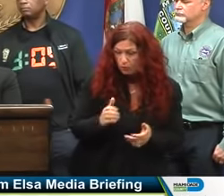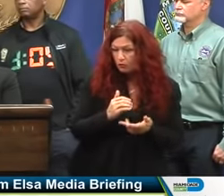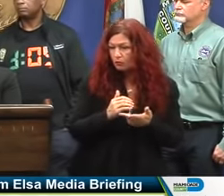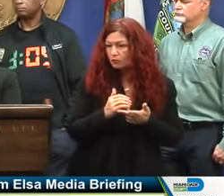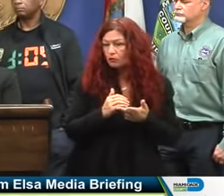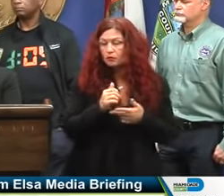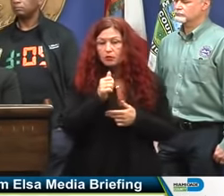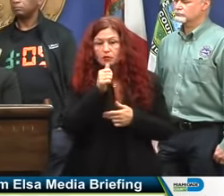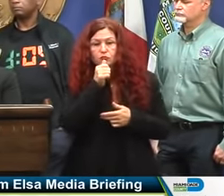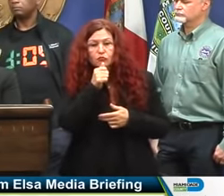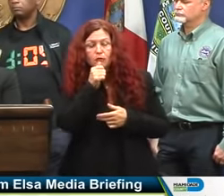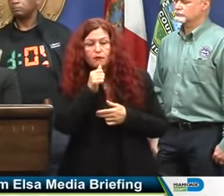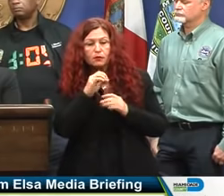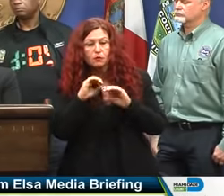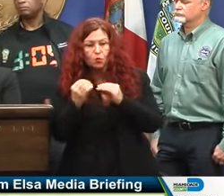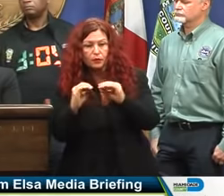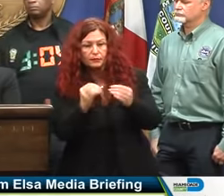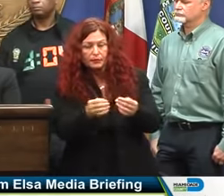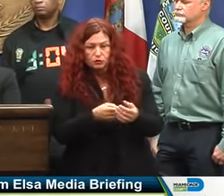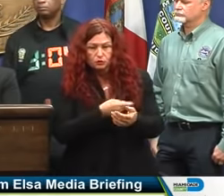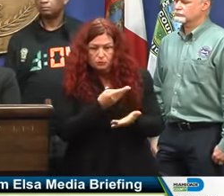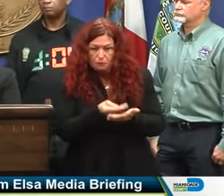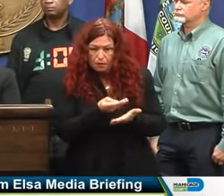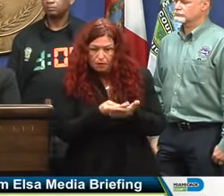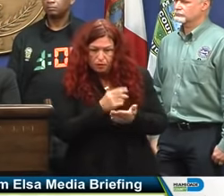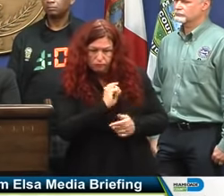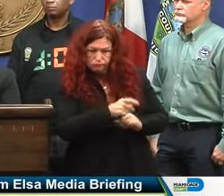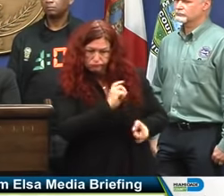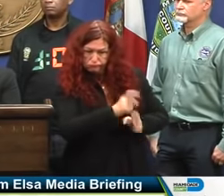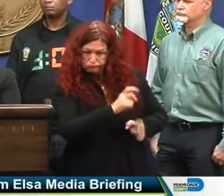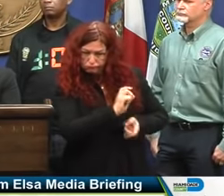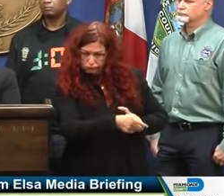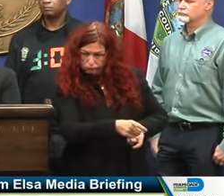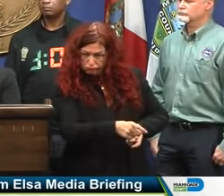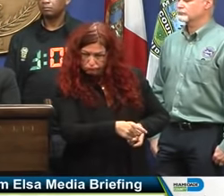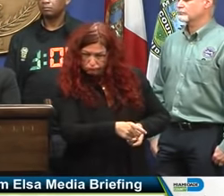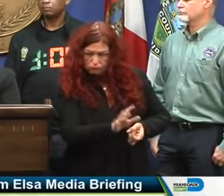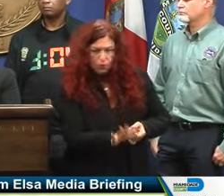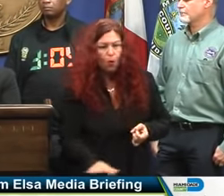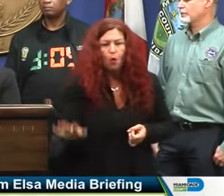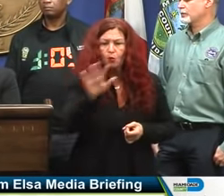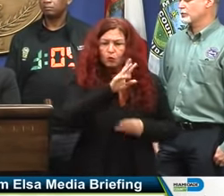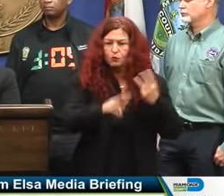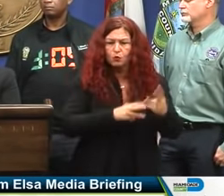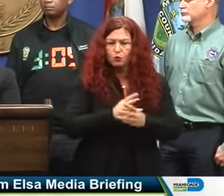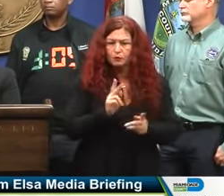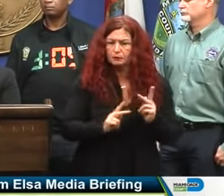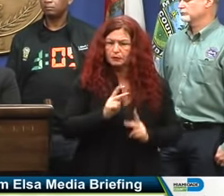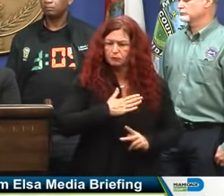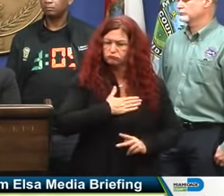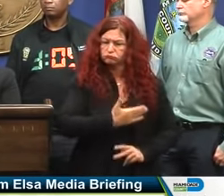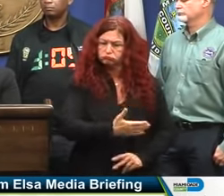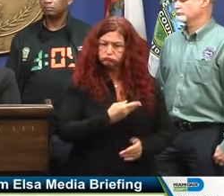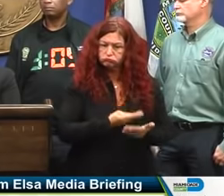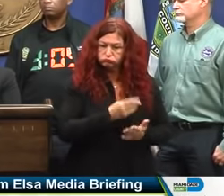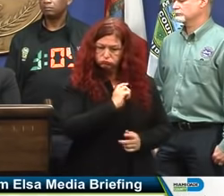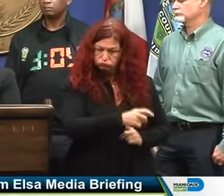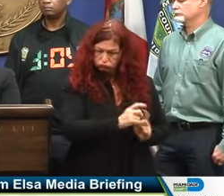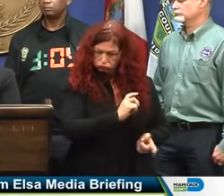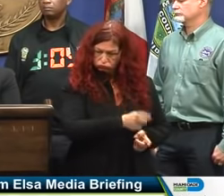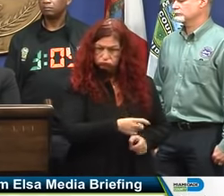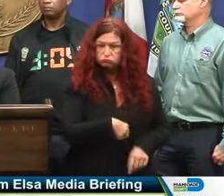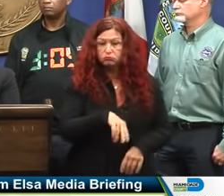handling donations that have been given generously from around the world. We have counselors,